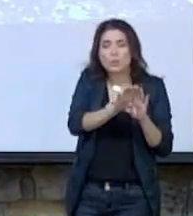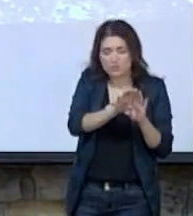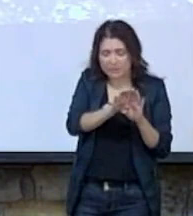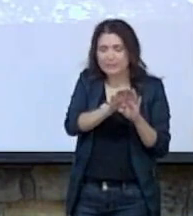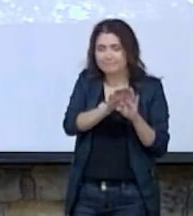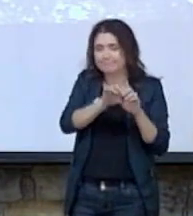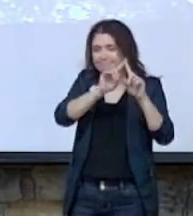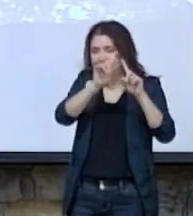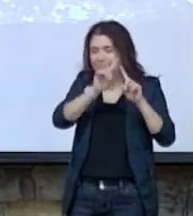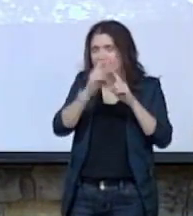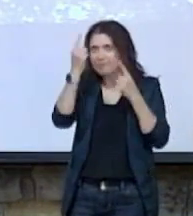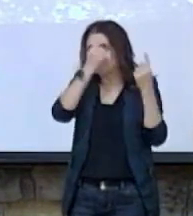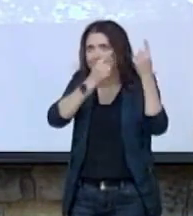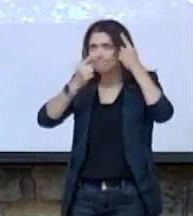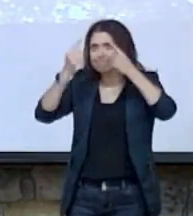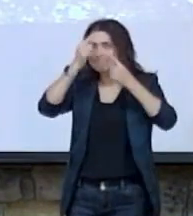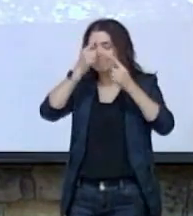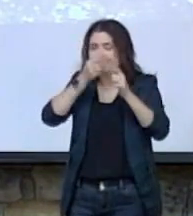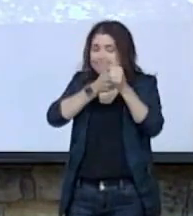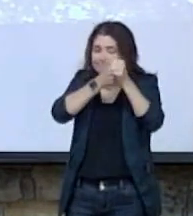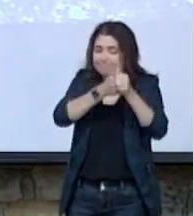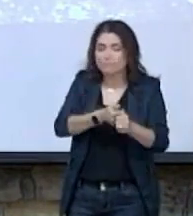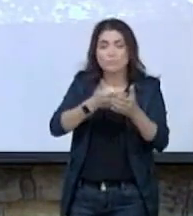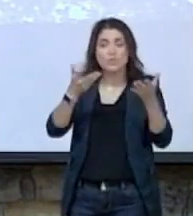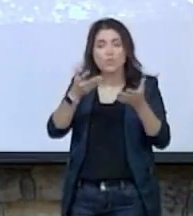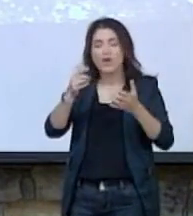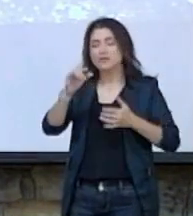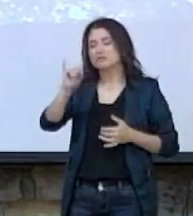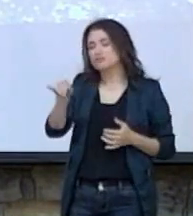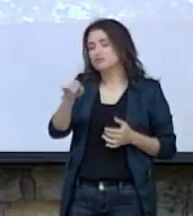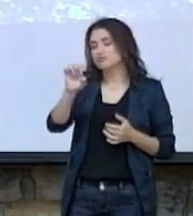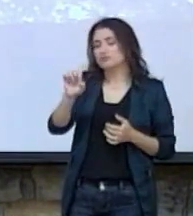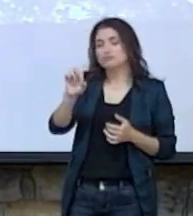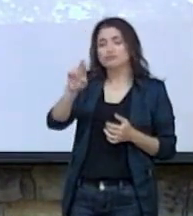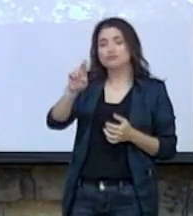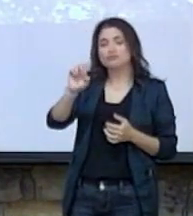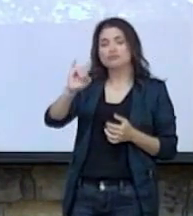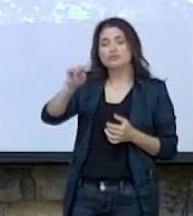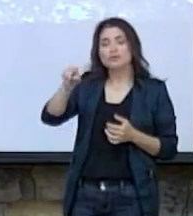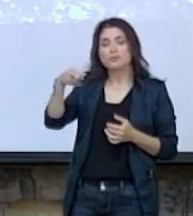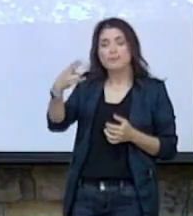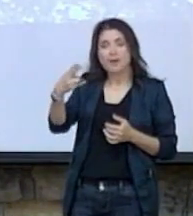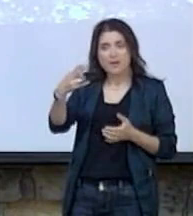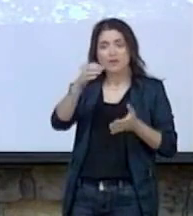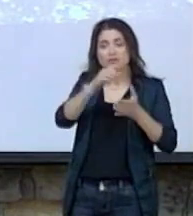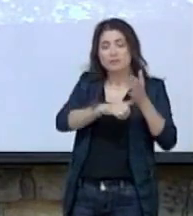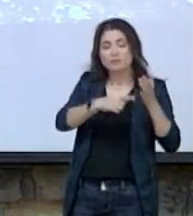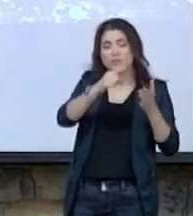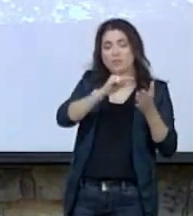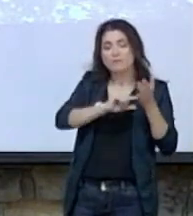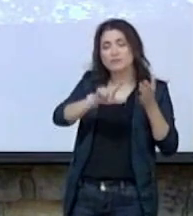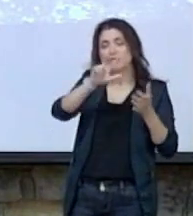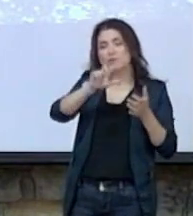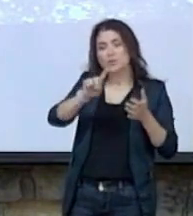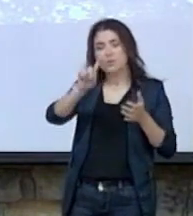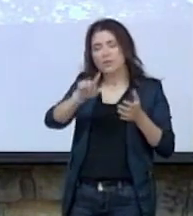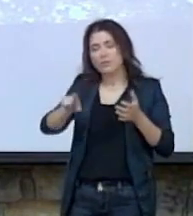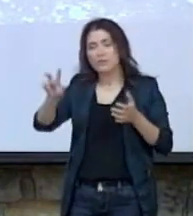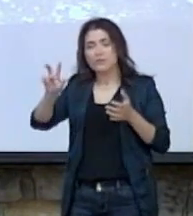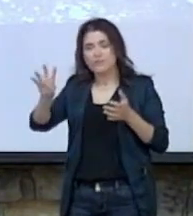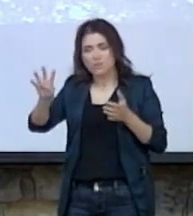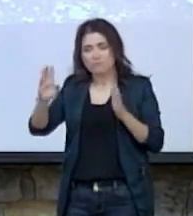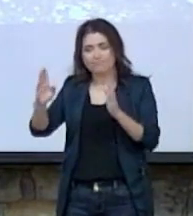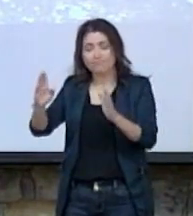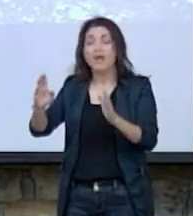of thoughts that were entirely based around Jeremiah chapter 31, verses 31 through 34. And he really started